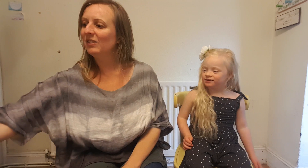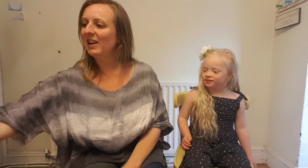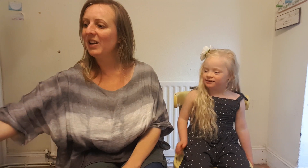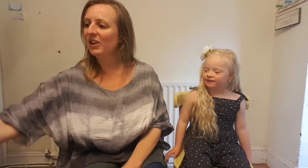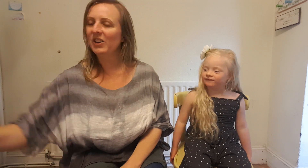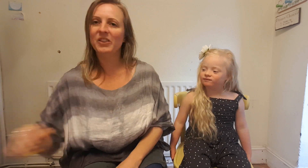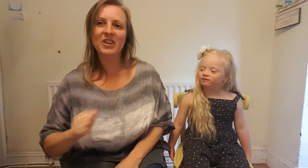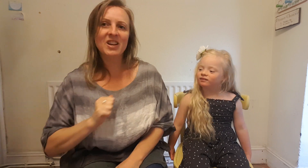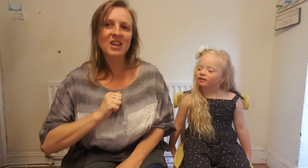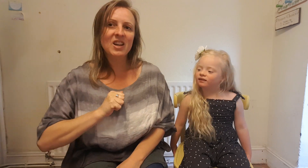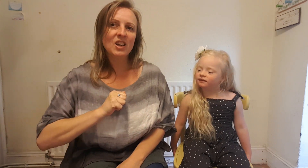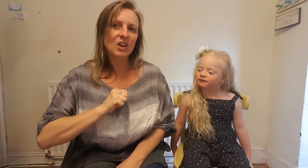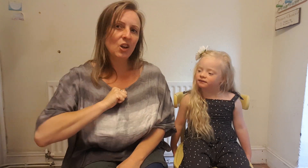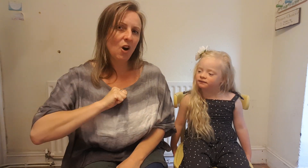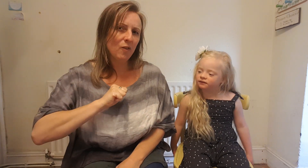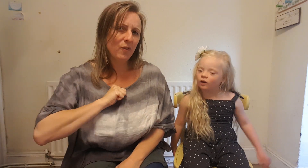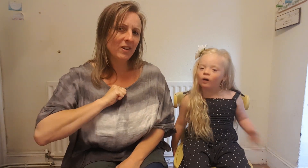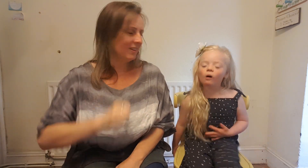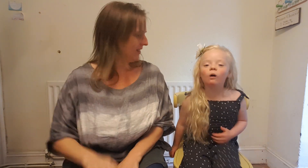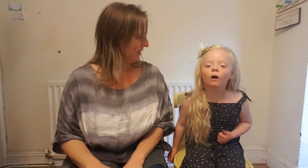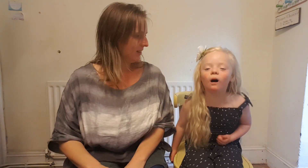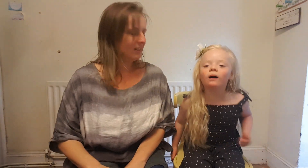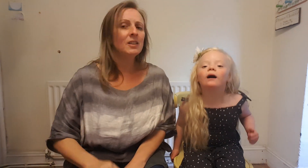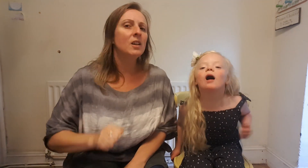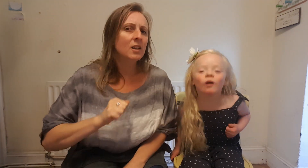Really good. Cough.